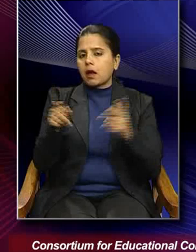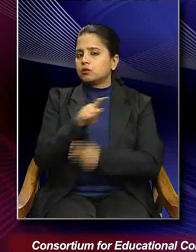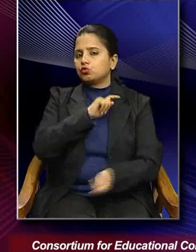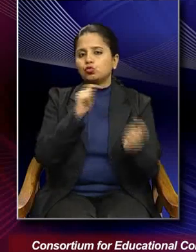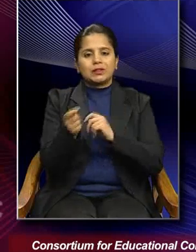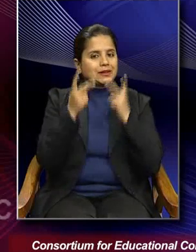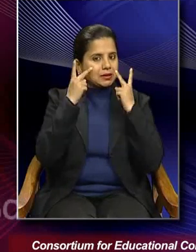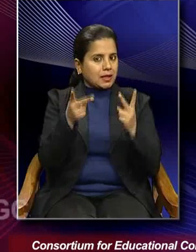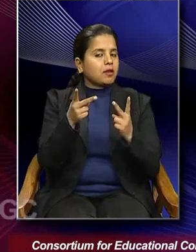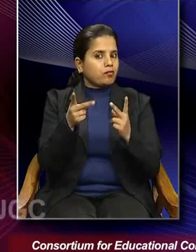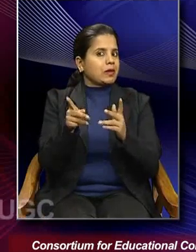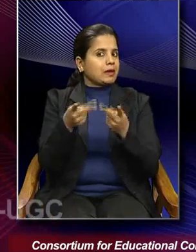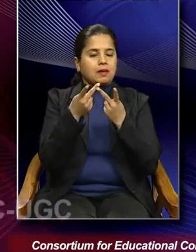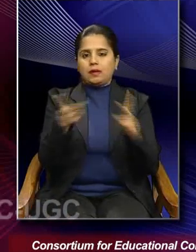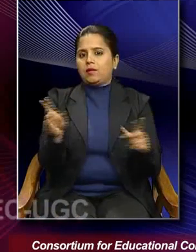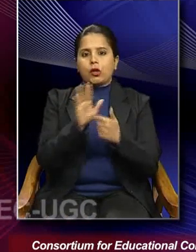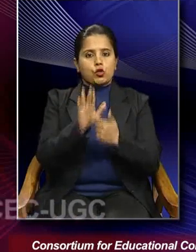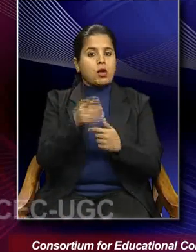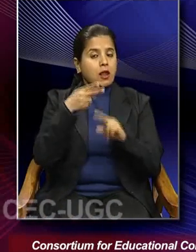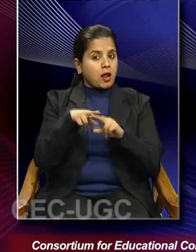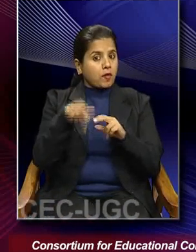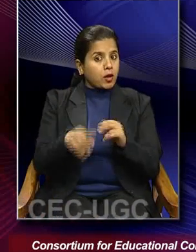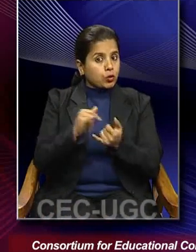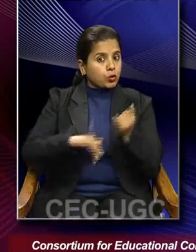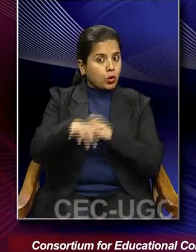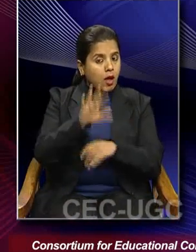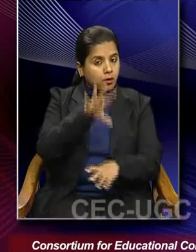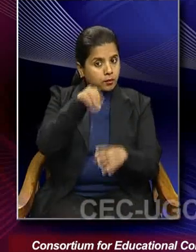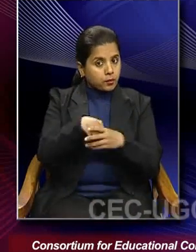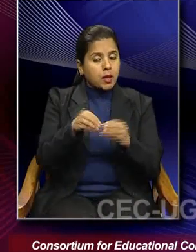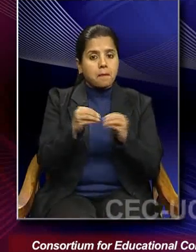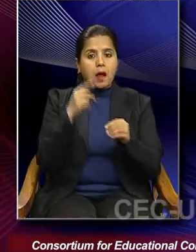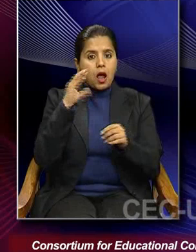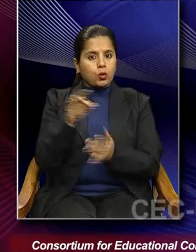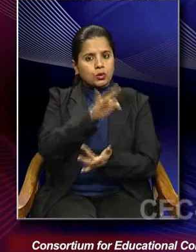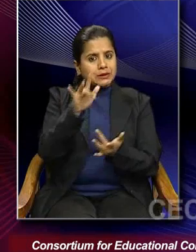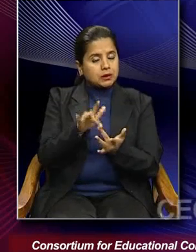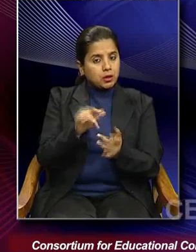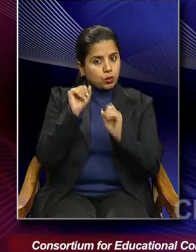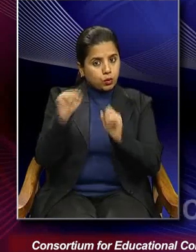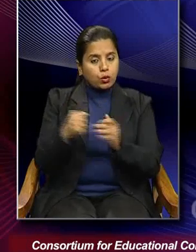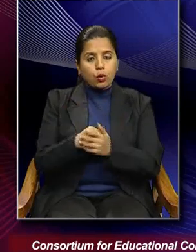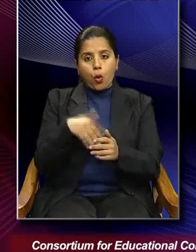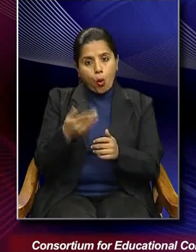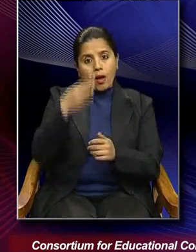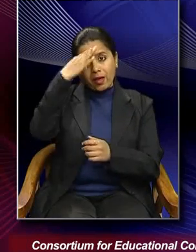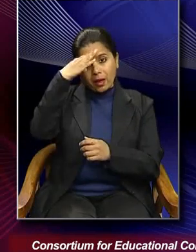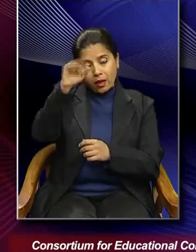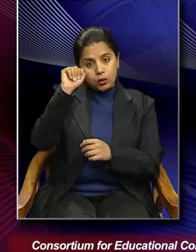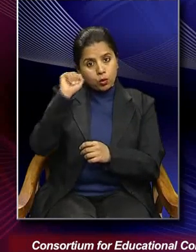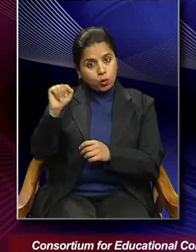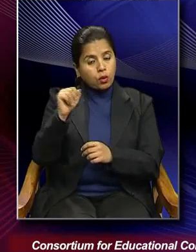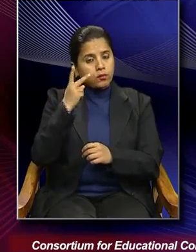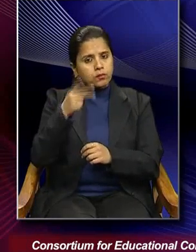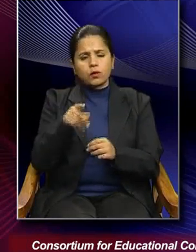difference. If the society comprises of biocentricists or anthropologists, so